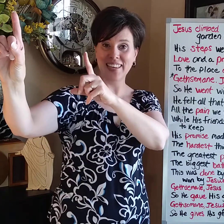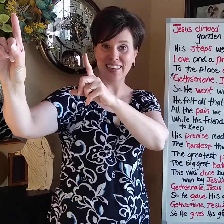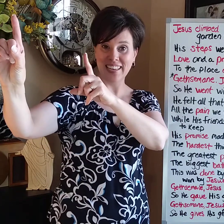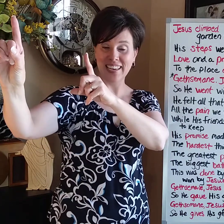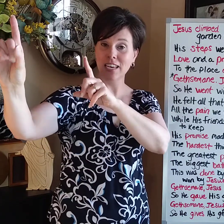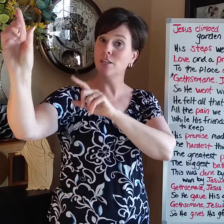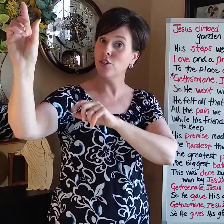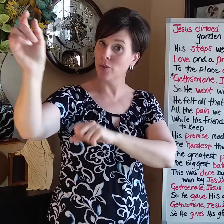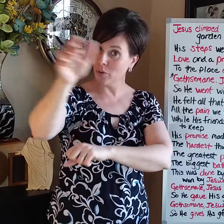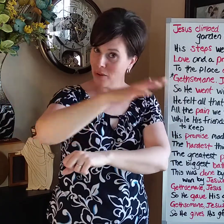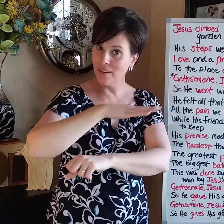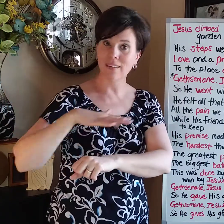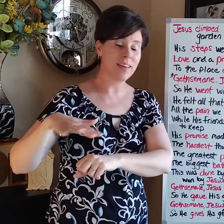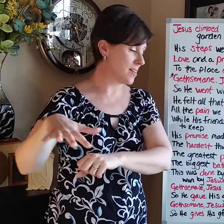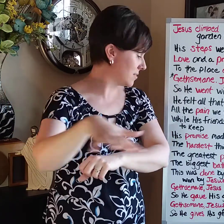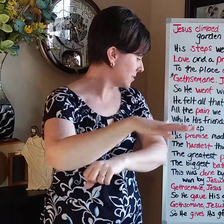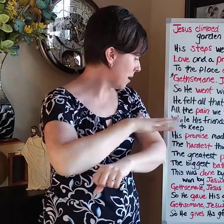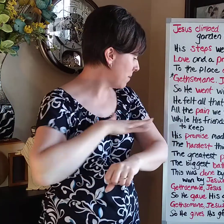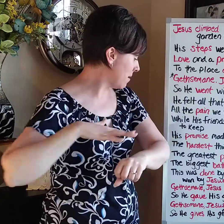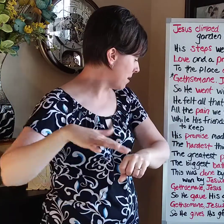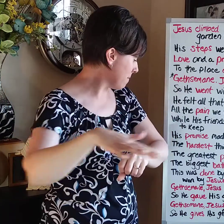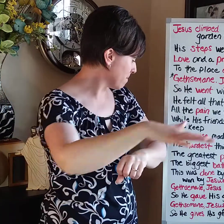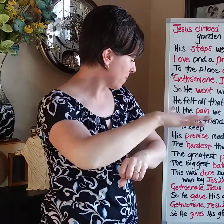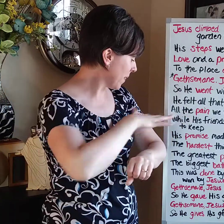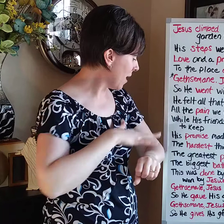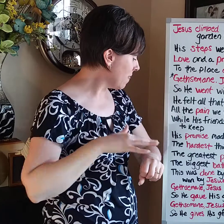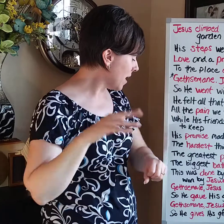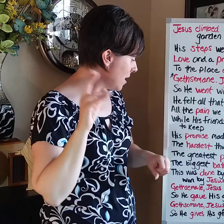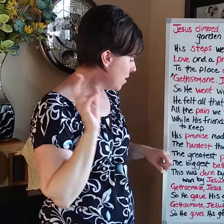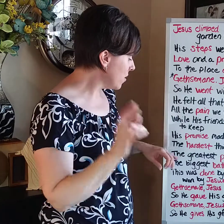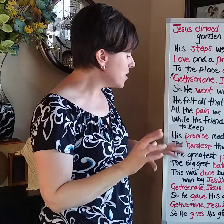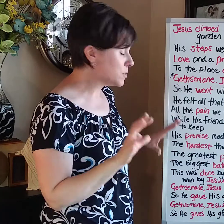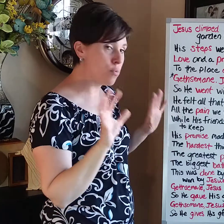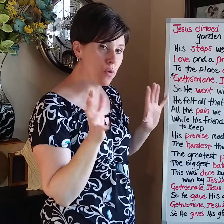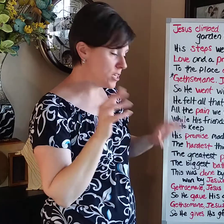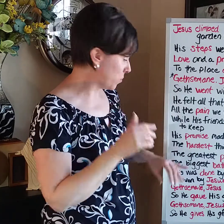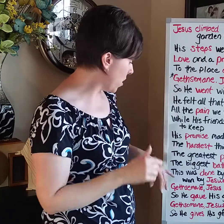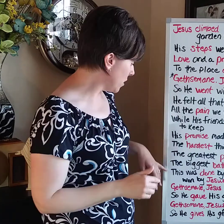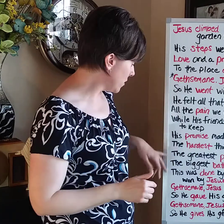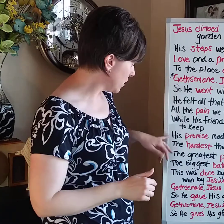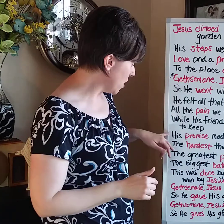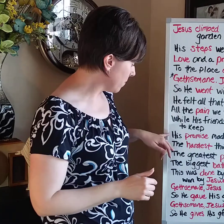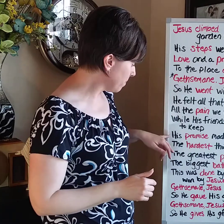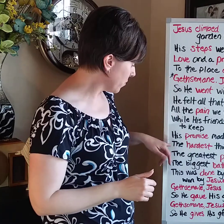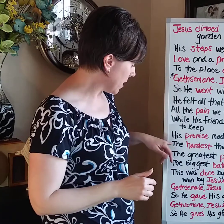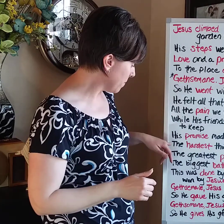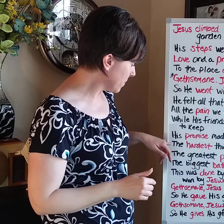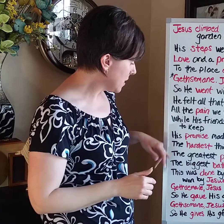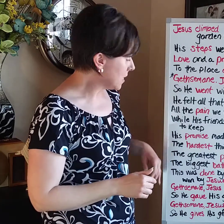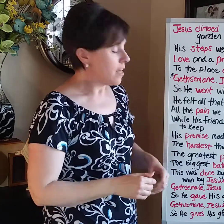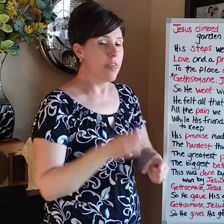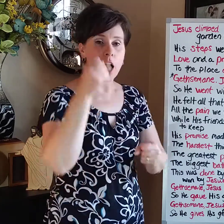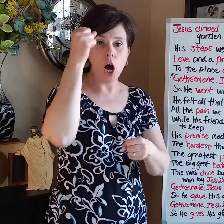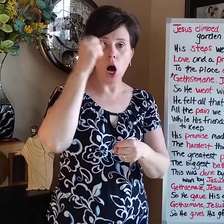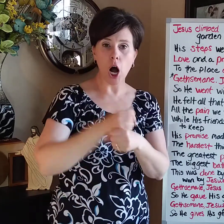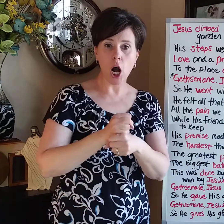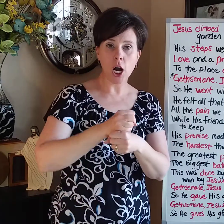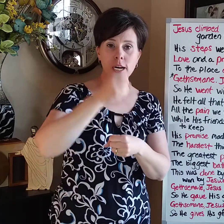willingly to Gethsemane. And then this bridge part of the song right here. The